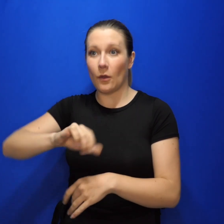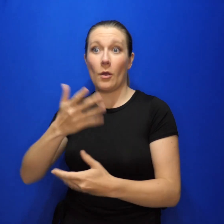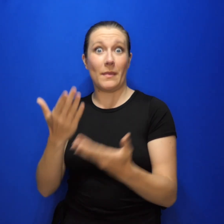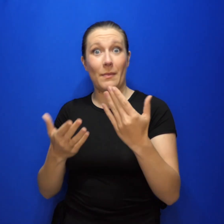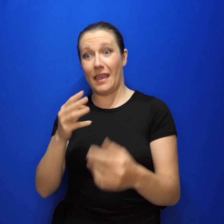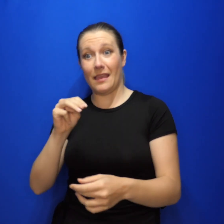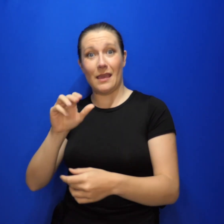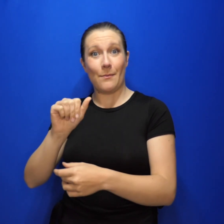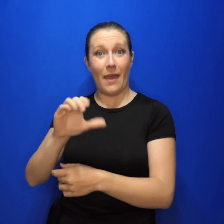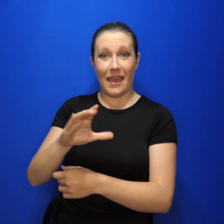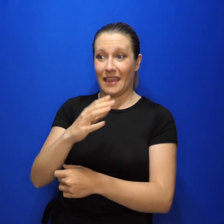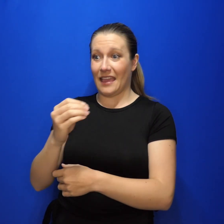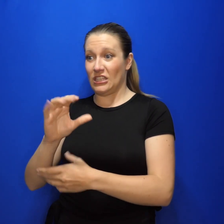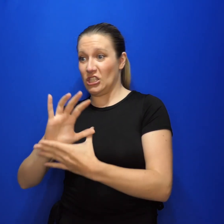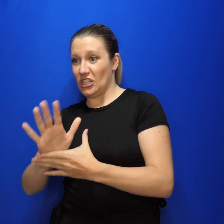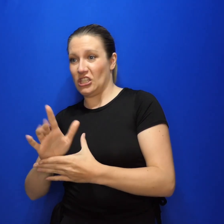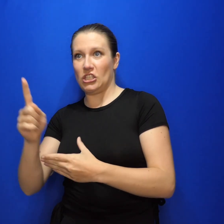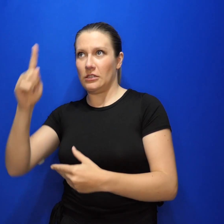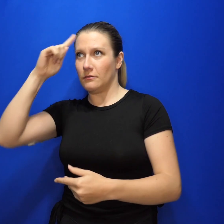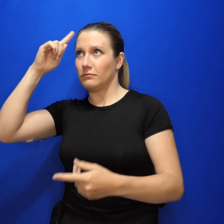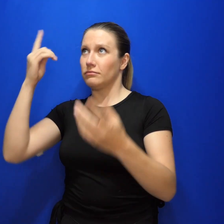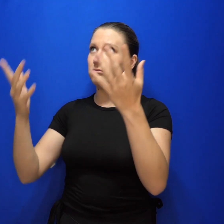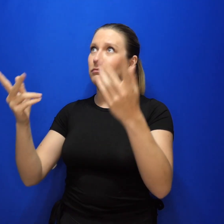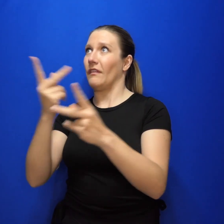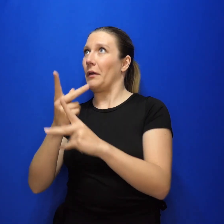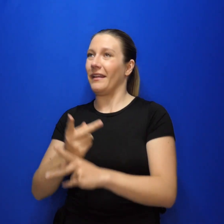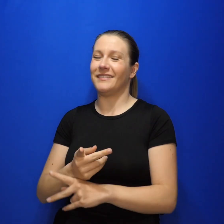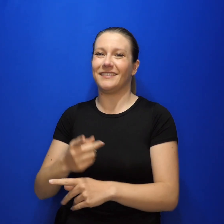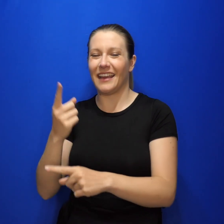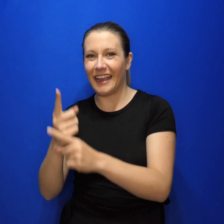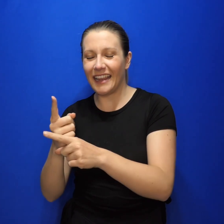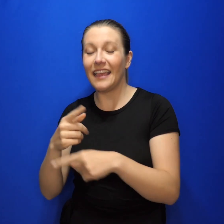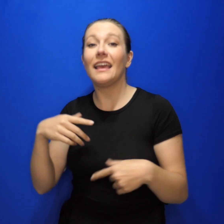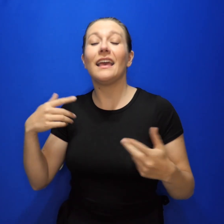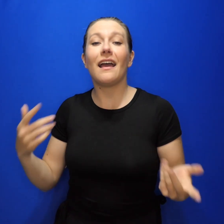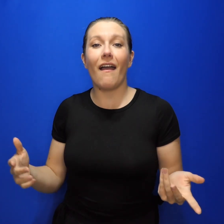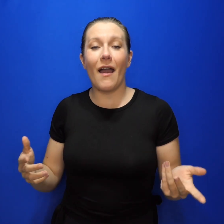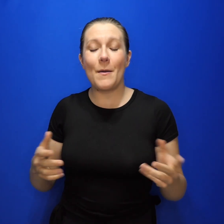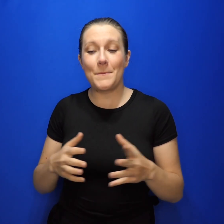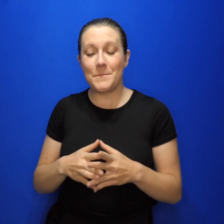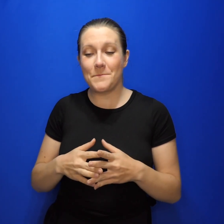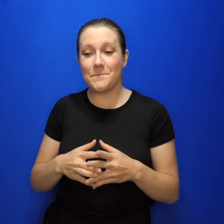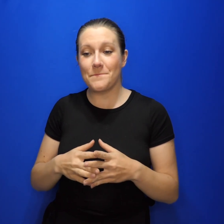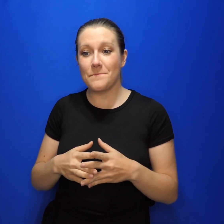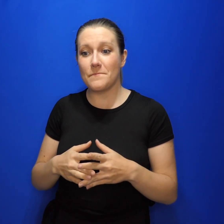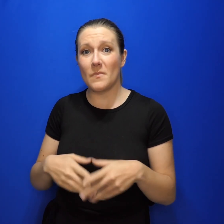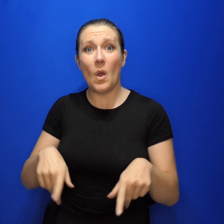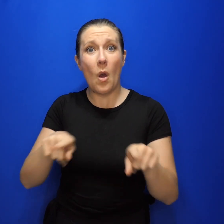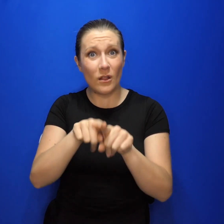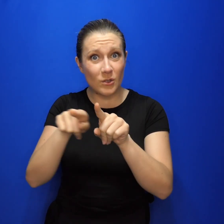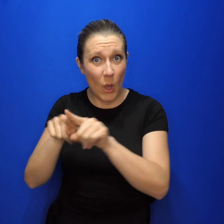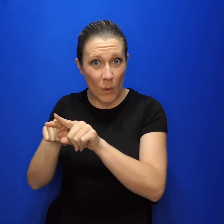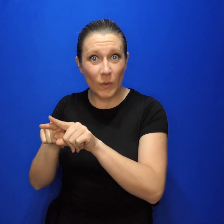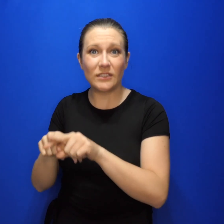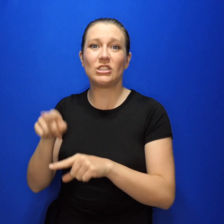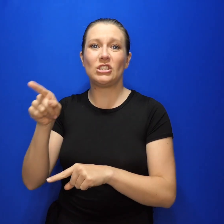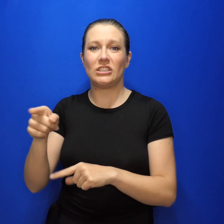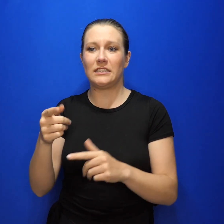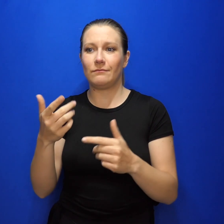cheese situation. She's just juggling the possibilities in her head on the way to the place, right? And on top of that, she had a little ice